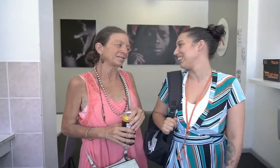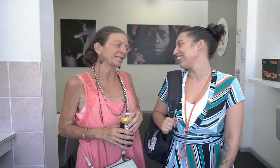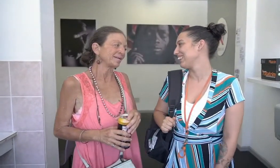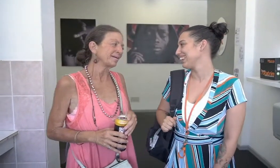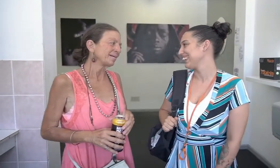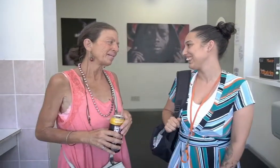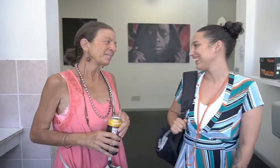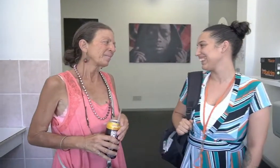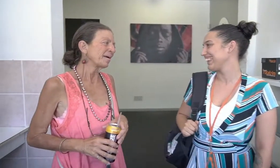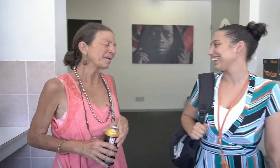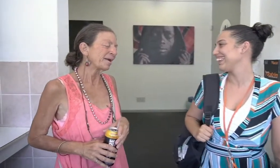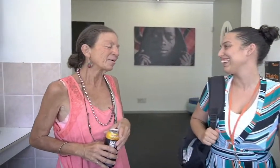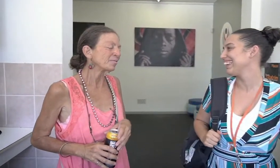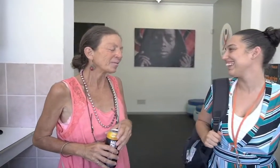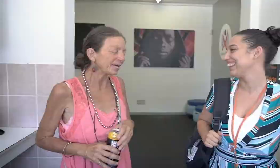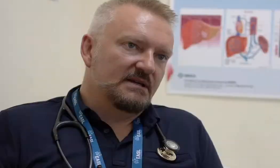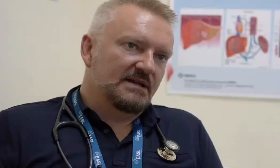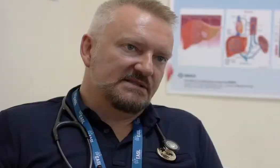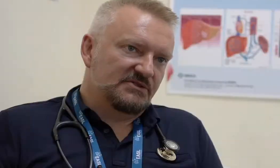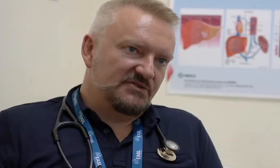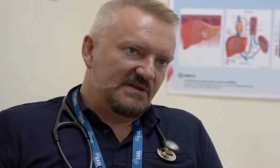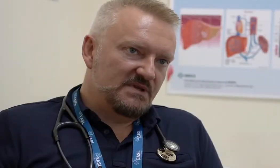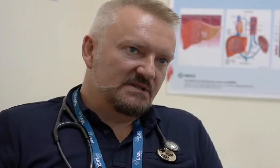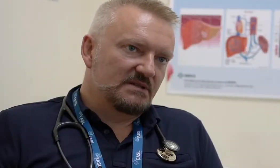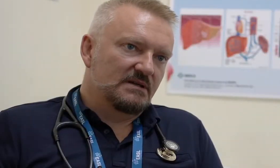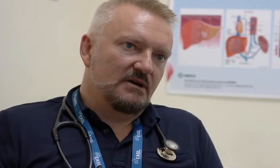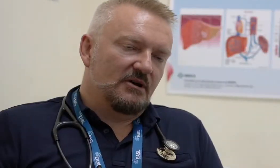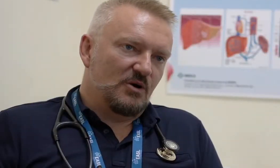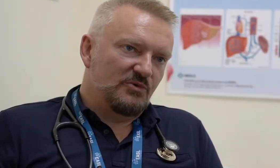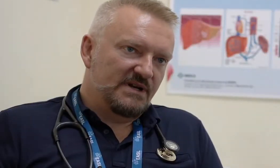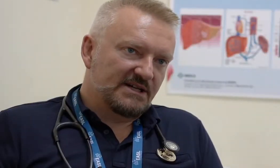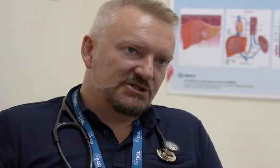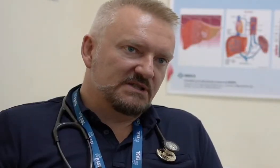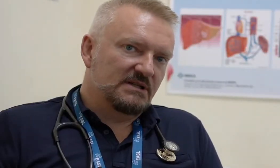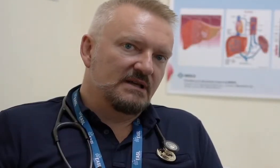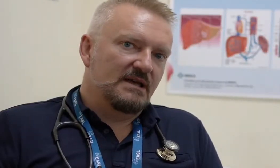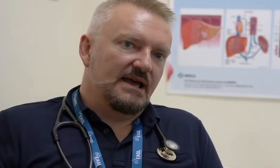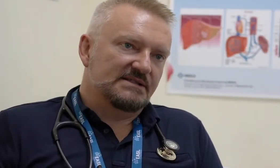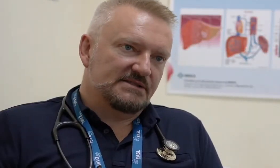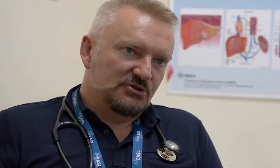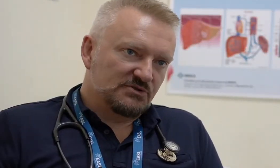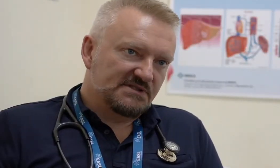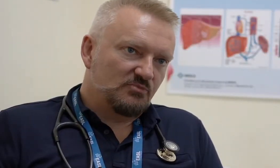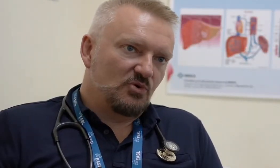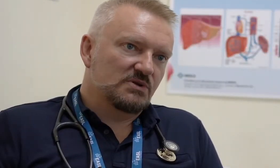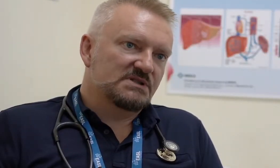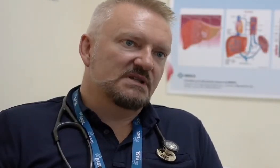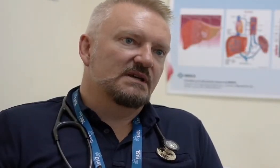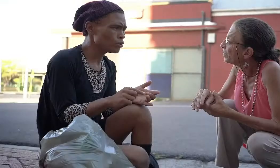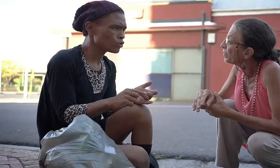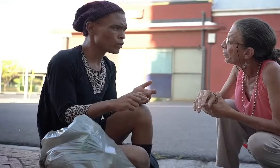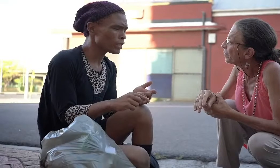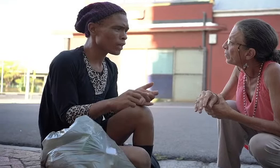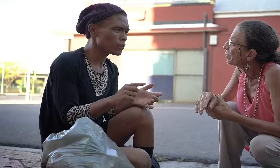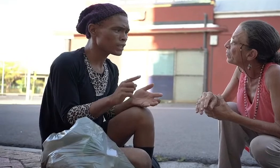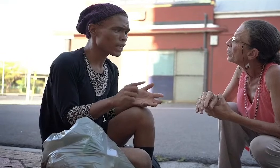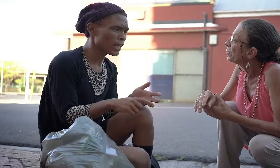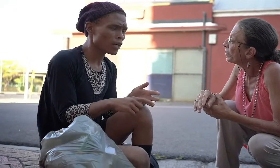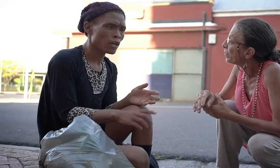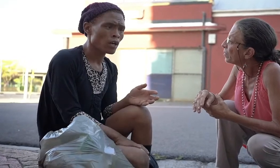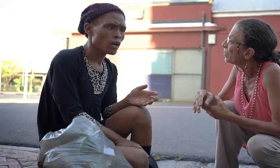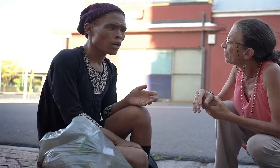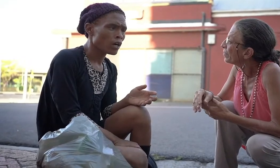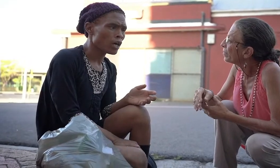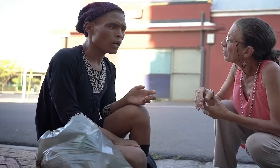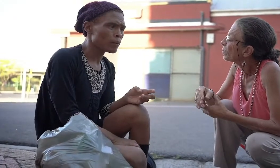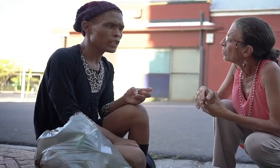of just some sort of a medical model. It's a treatment, harm reduction, and social support combination.